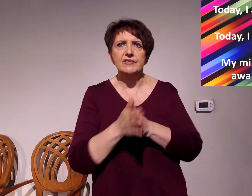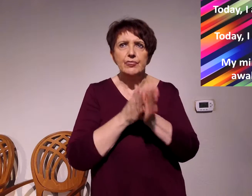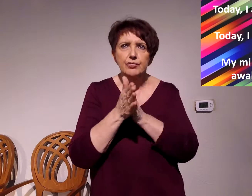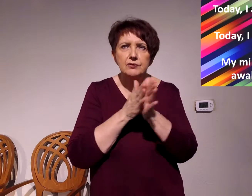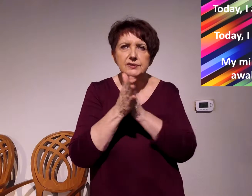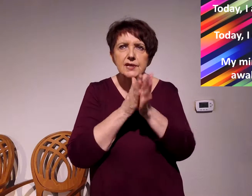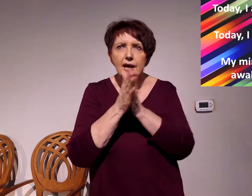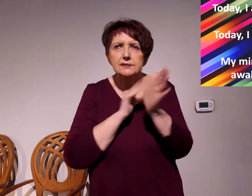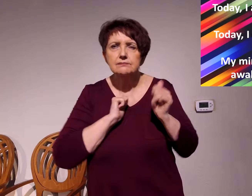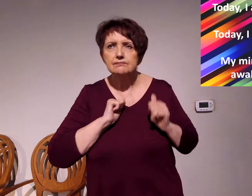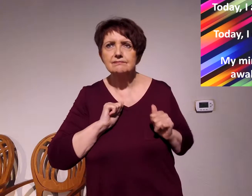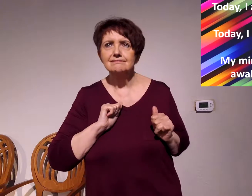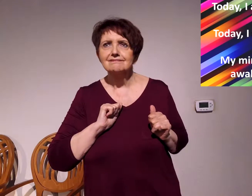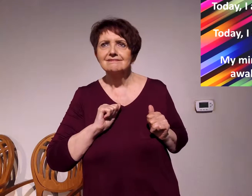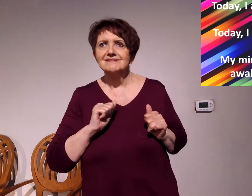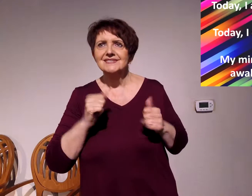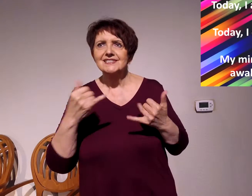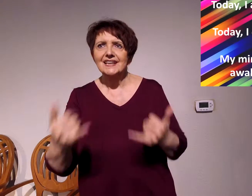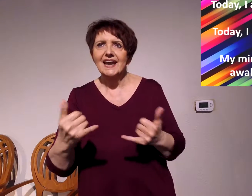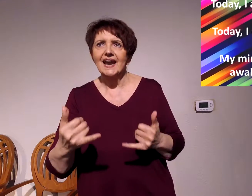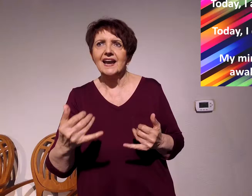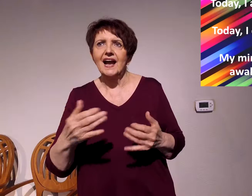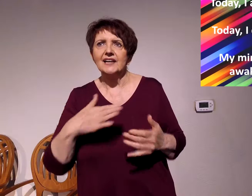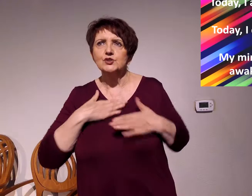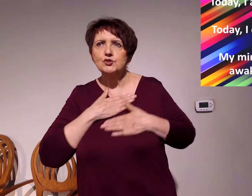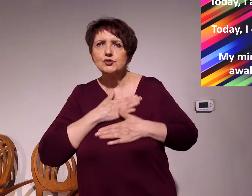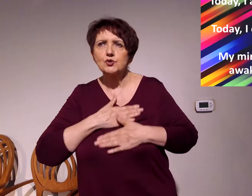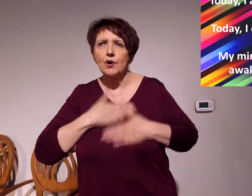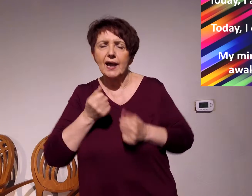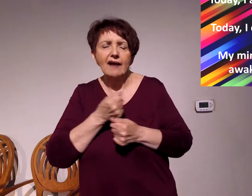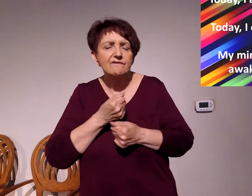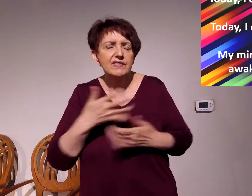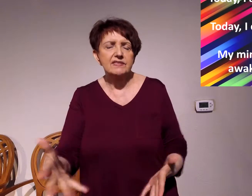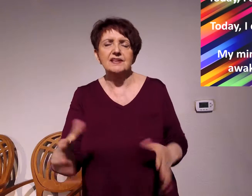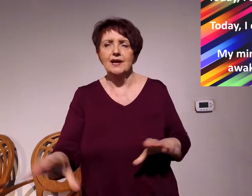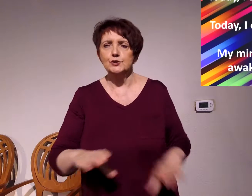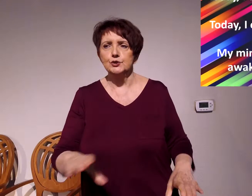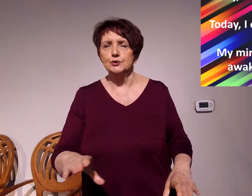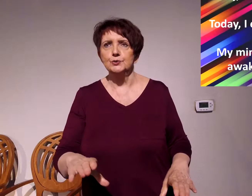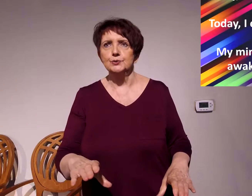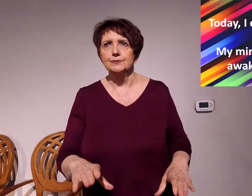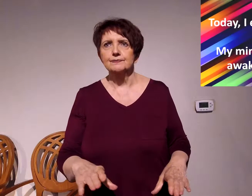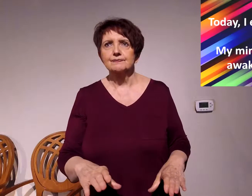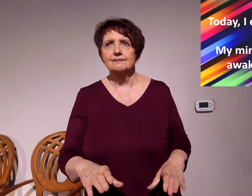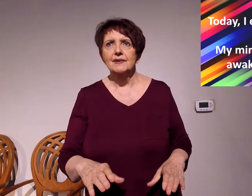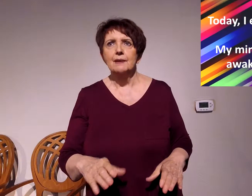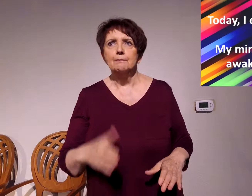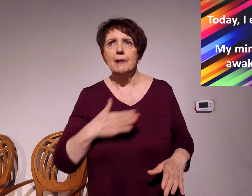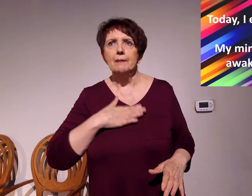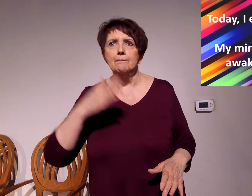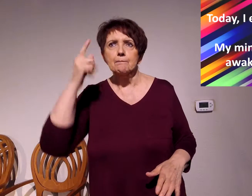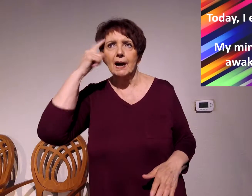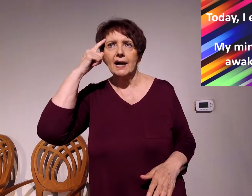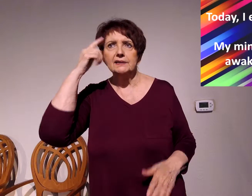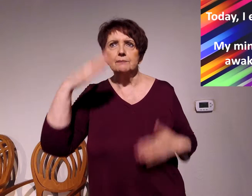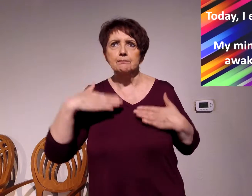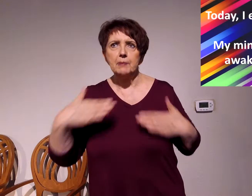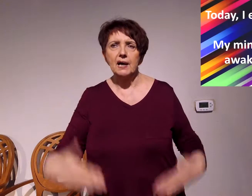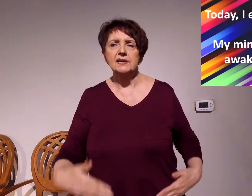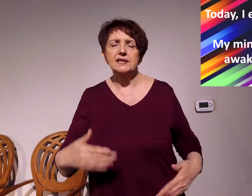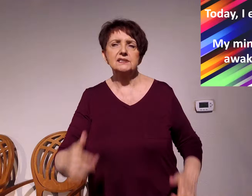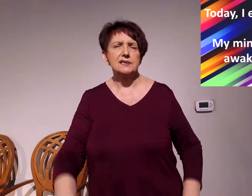I am full of enthusiasm. Today, I enjoy everything I do.